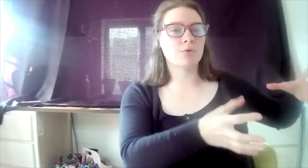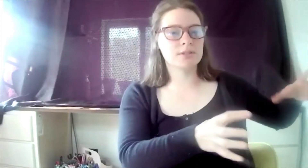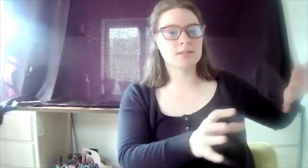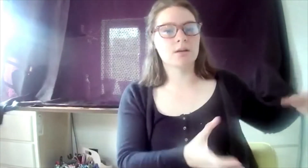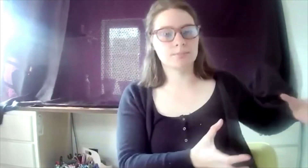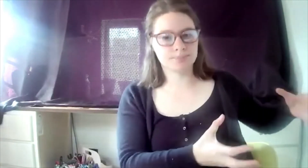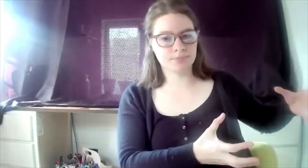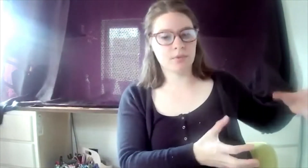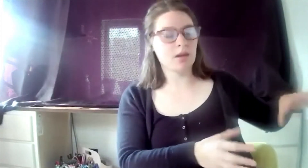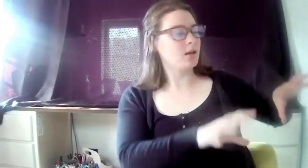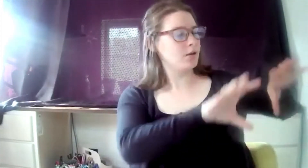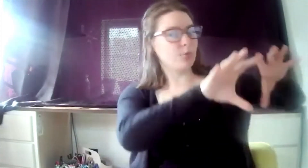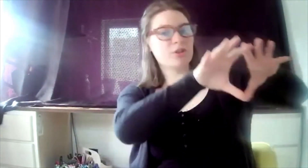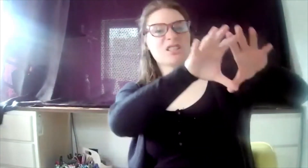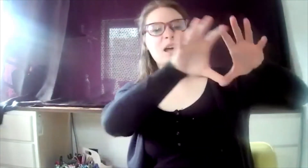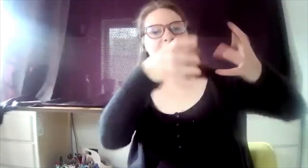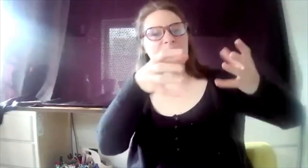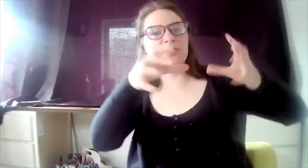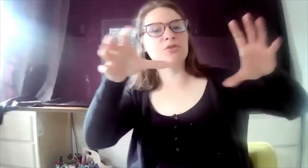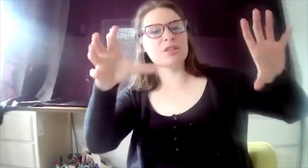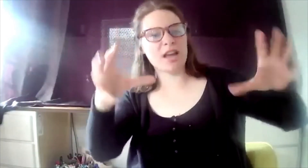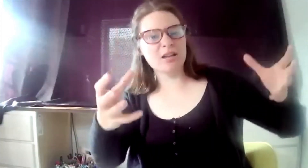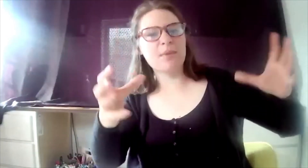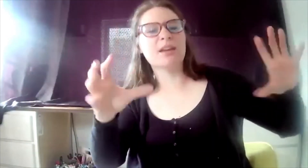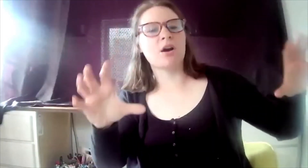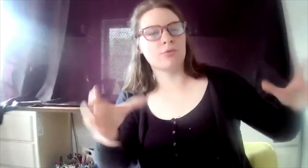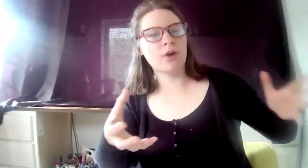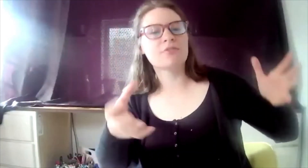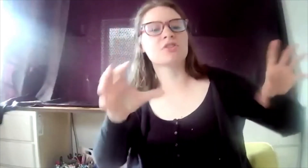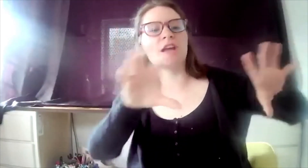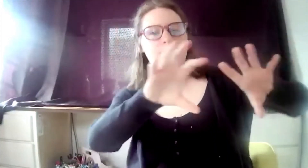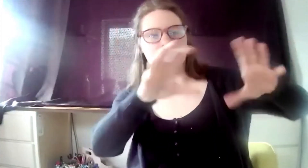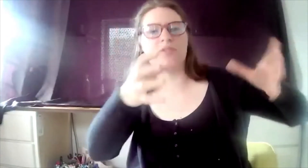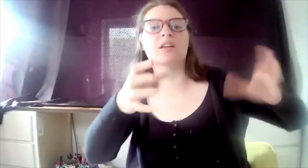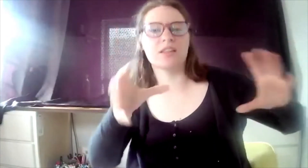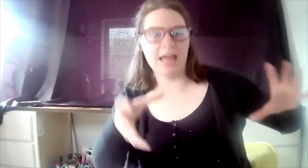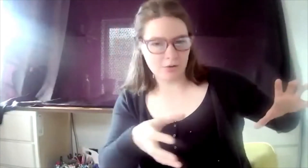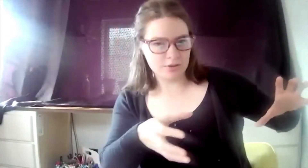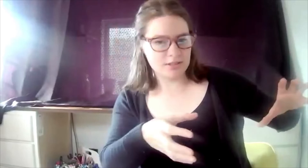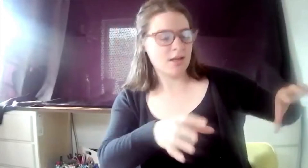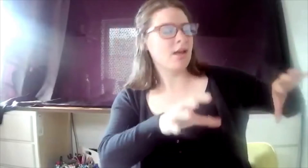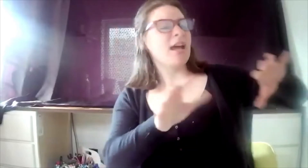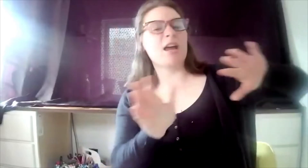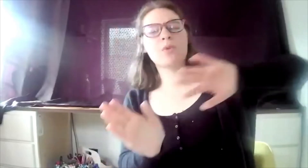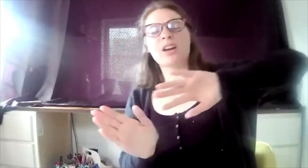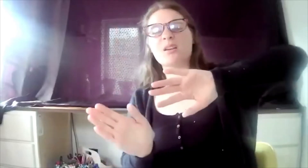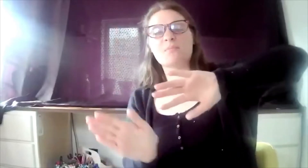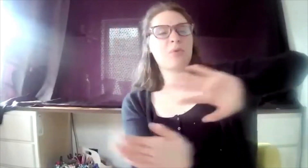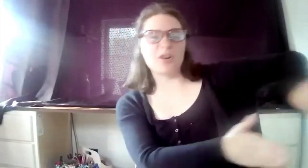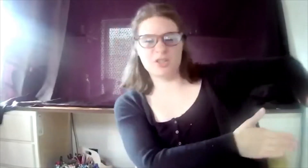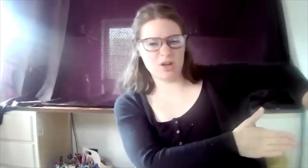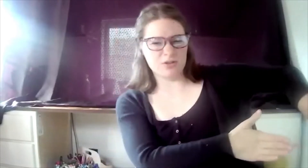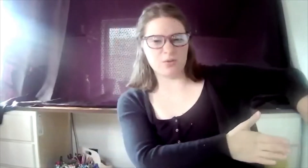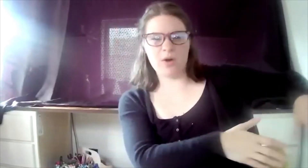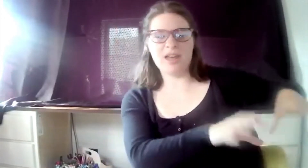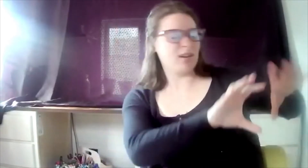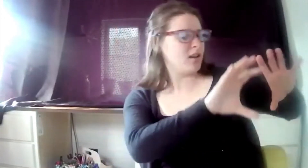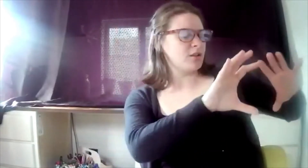clouds, which is kind of, you just kind of make a rough shape of the clouds. And we're going to push those away. So